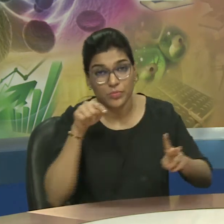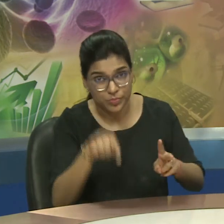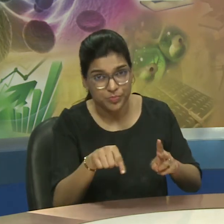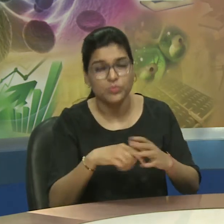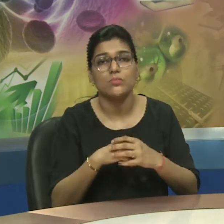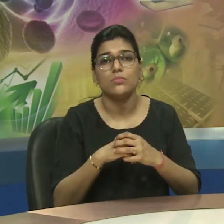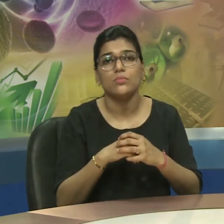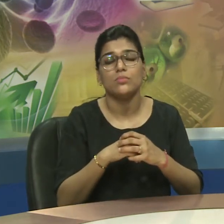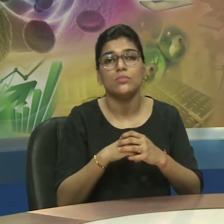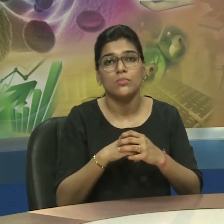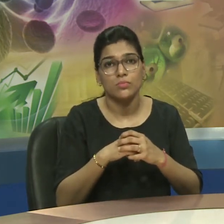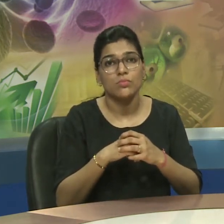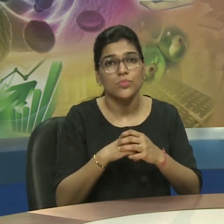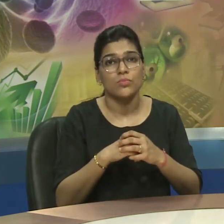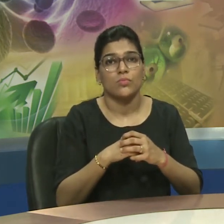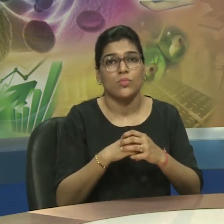vehicles, motorcycles, scooters, etc.